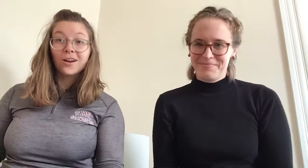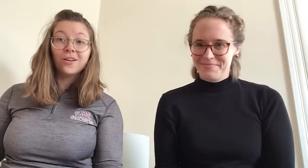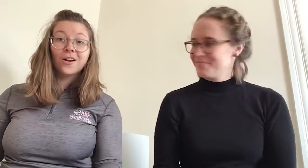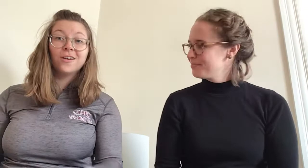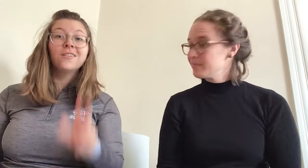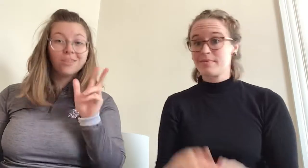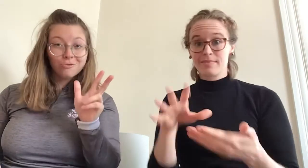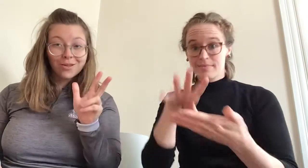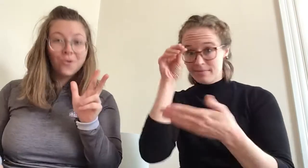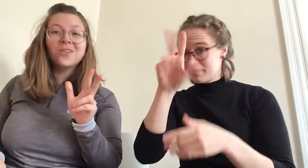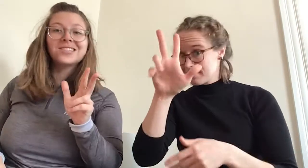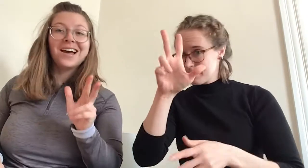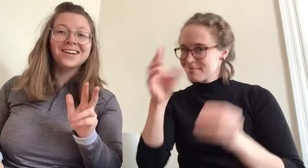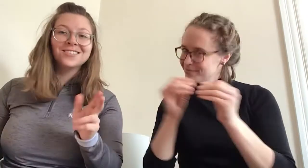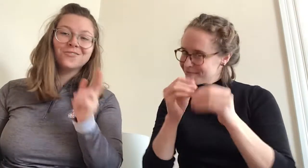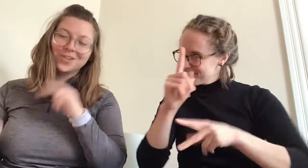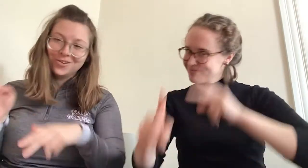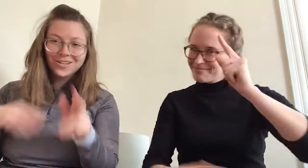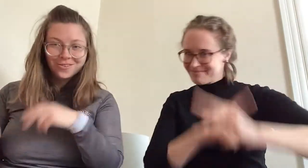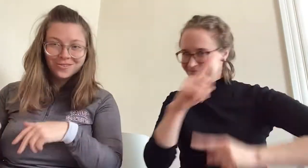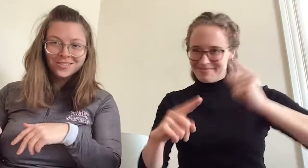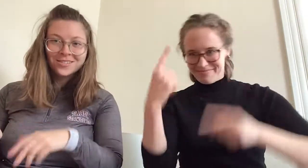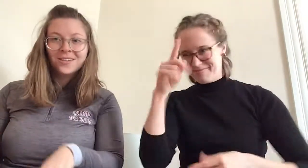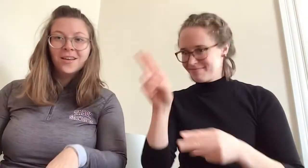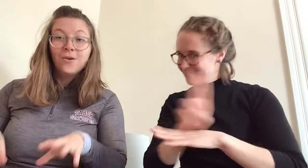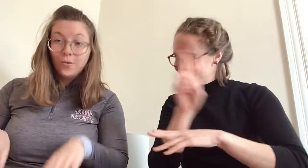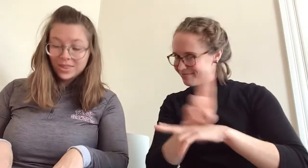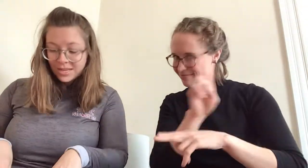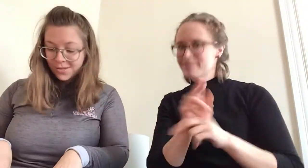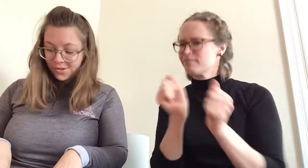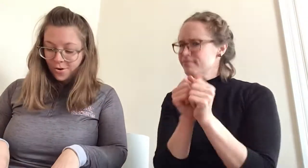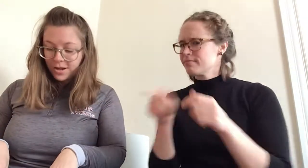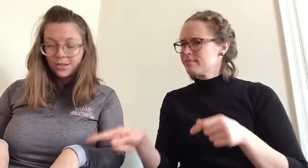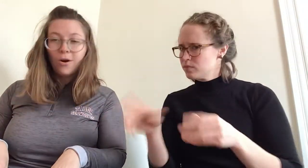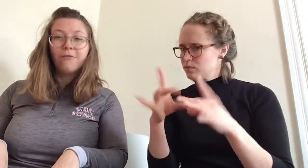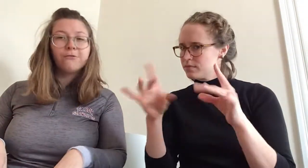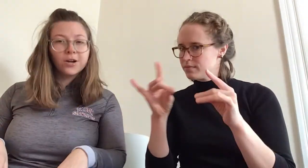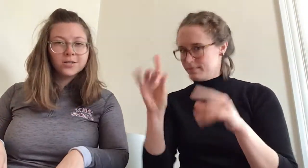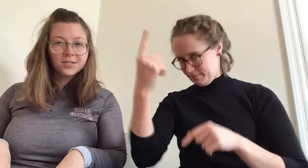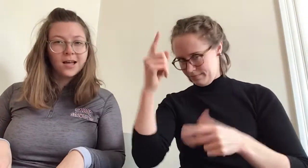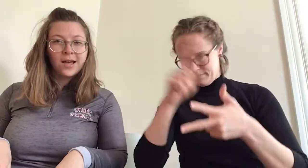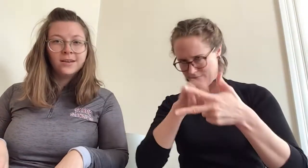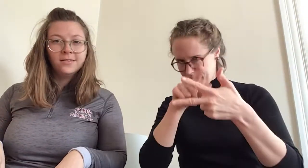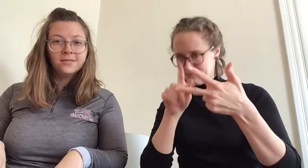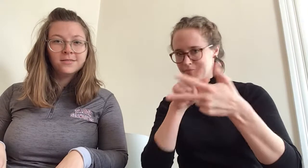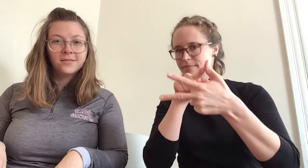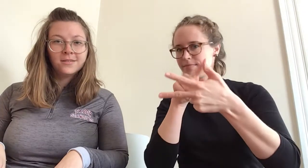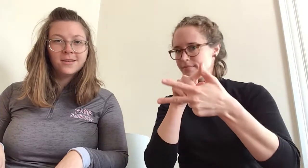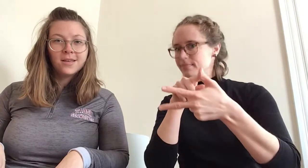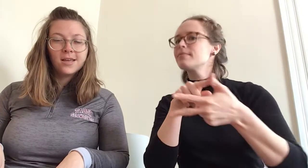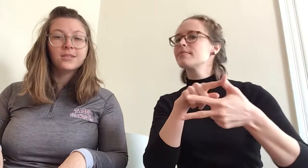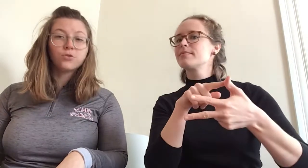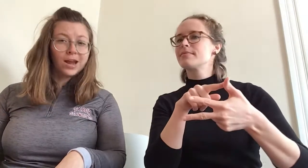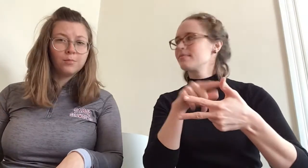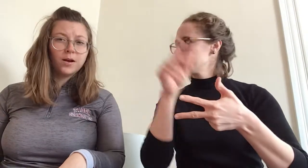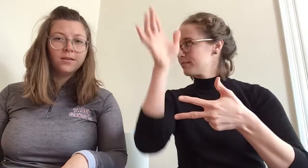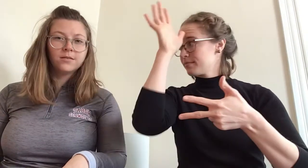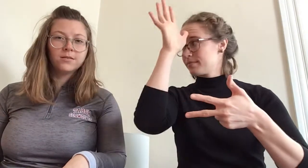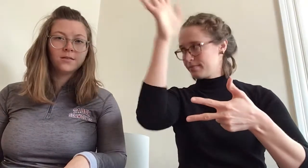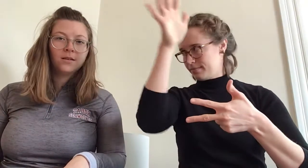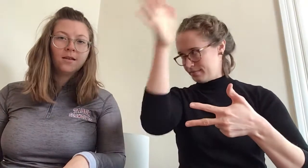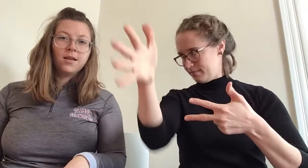So we're going to learn 3 more signs for you to use with this story. So our first sign is